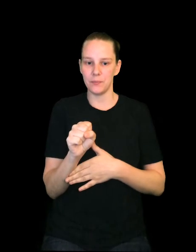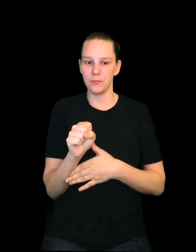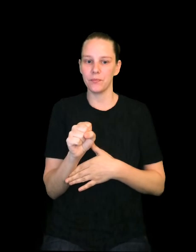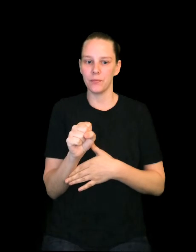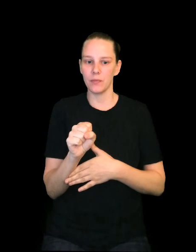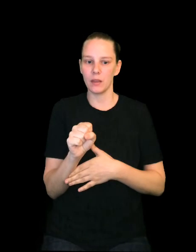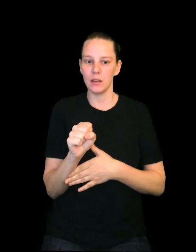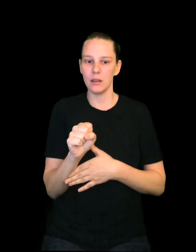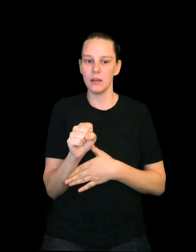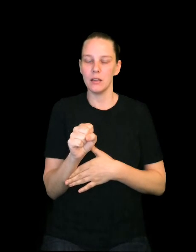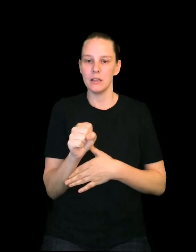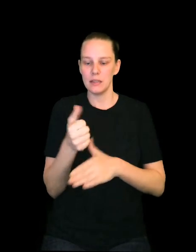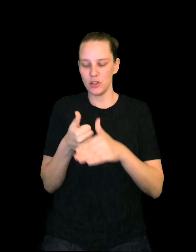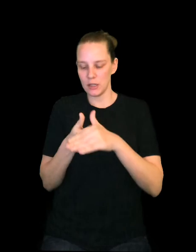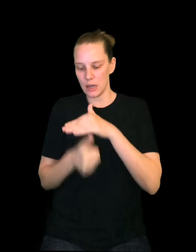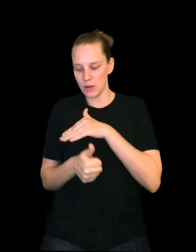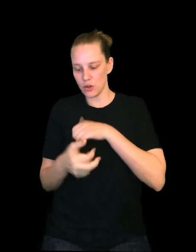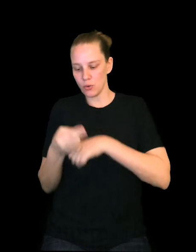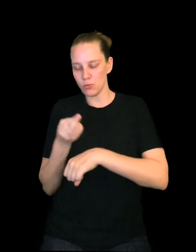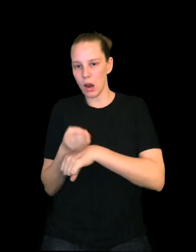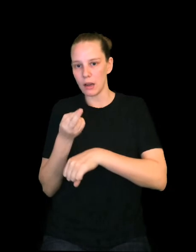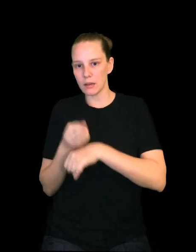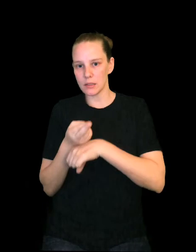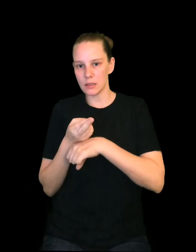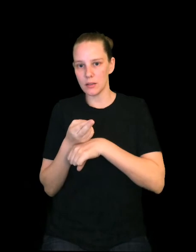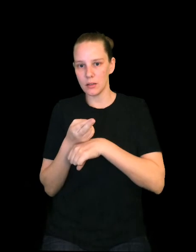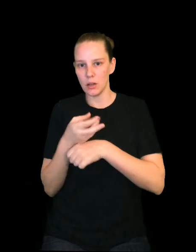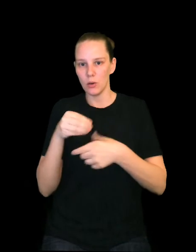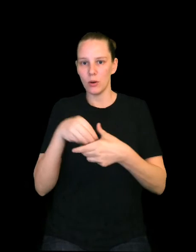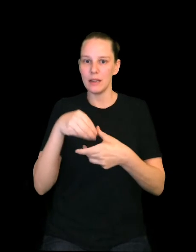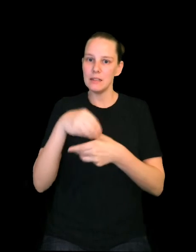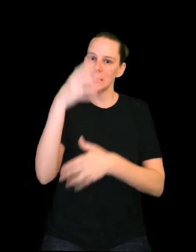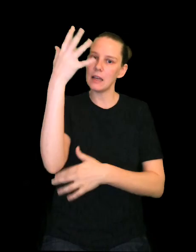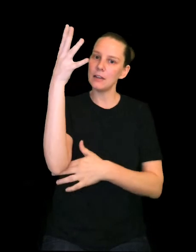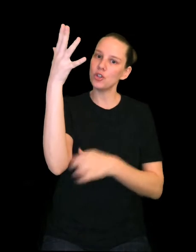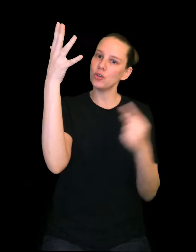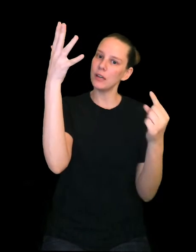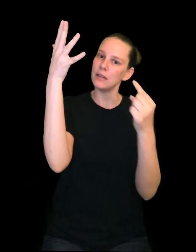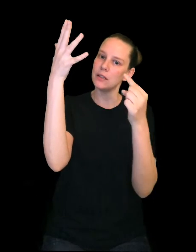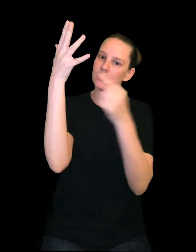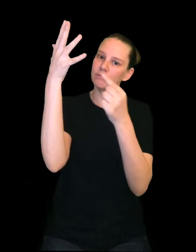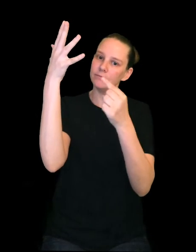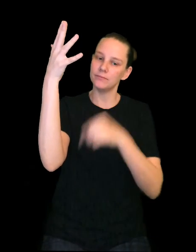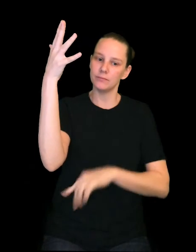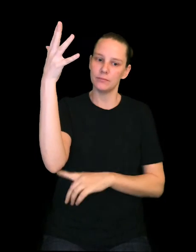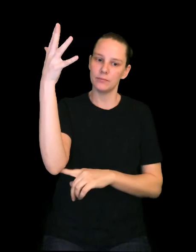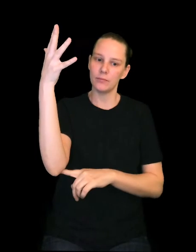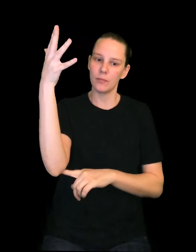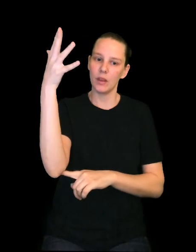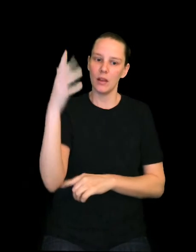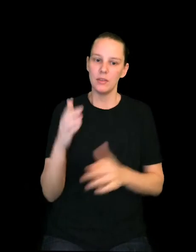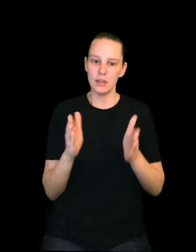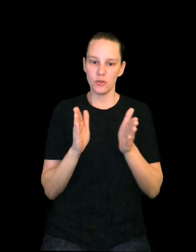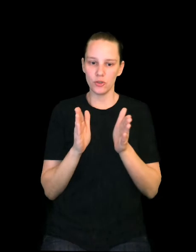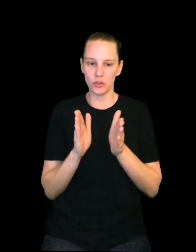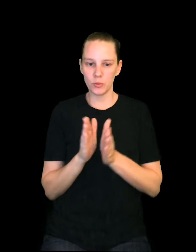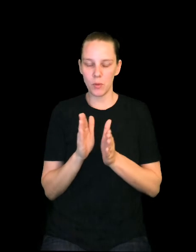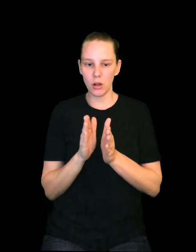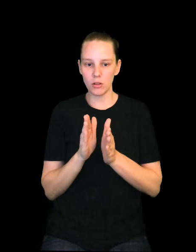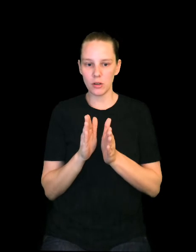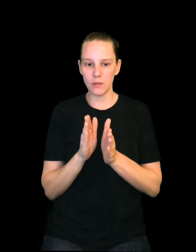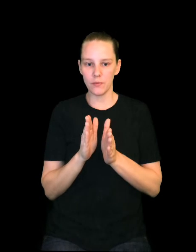habitats, such as under rocks or inside trees. These